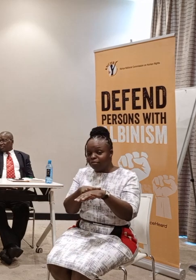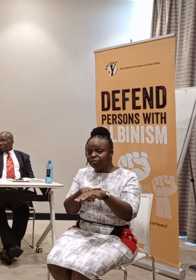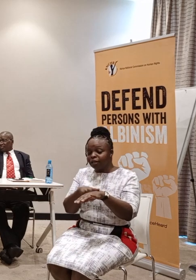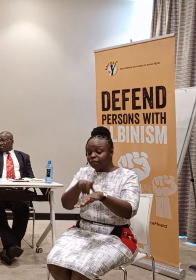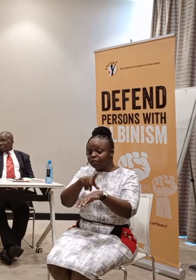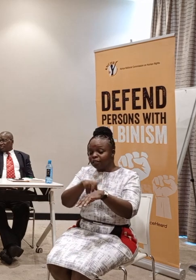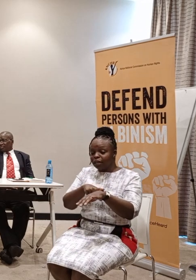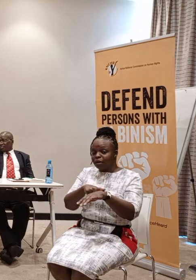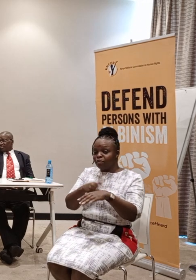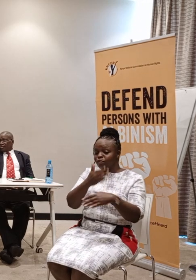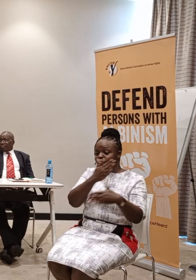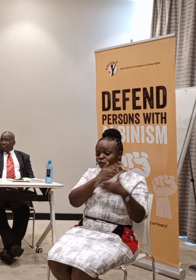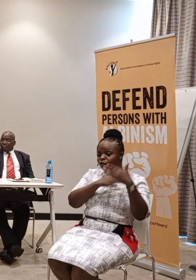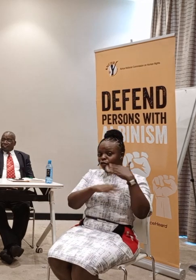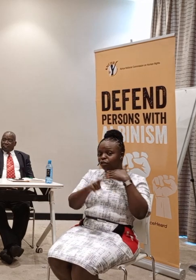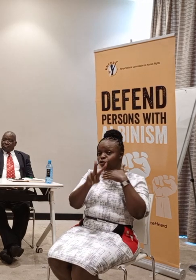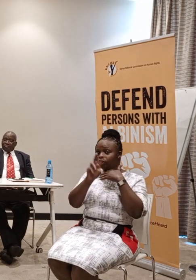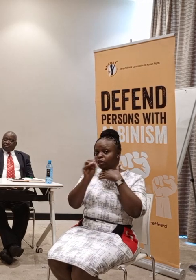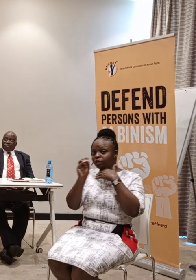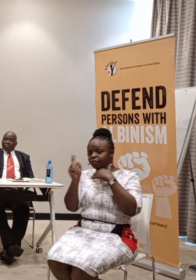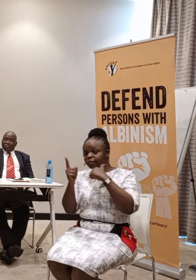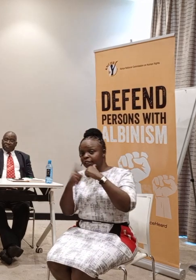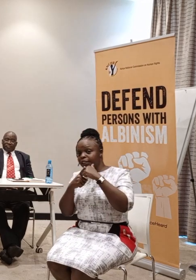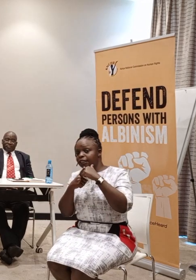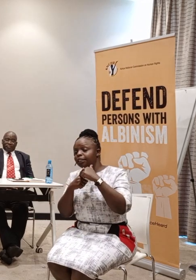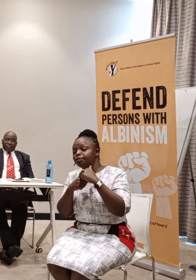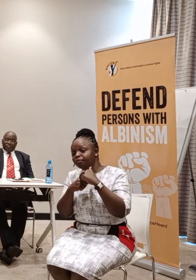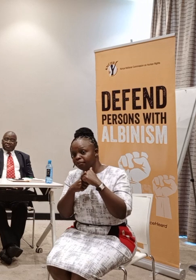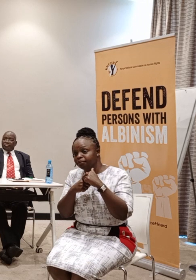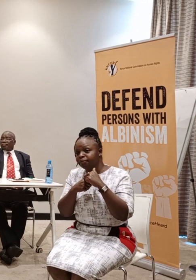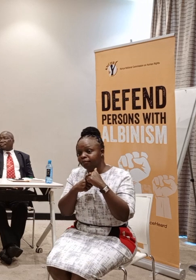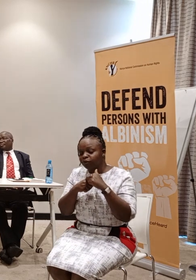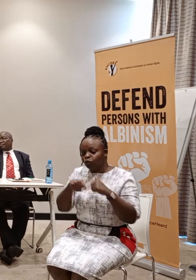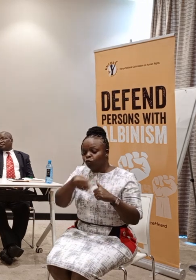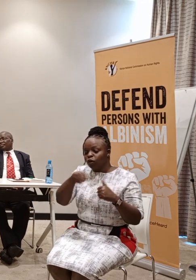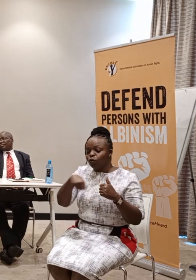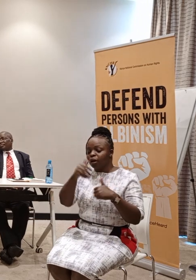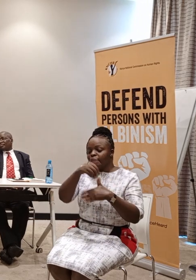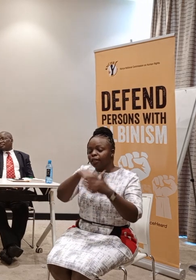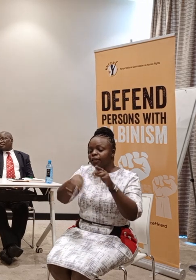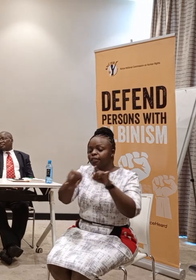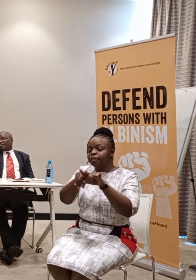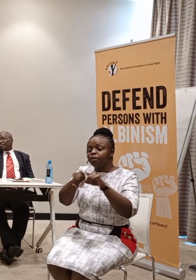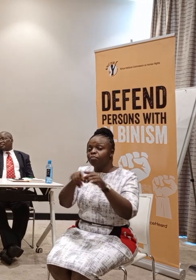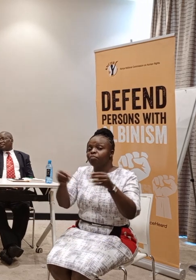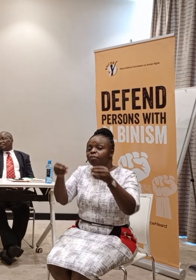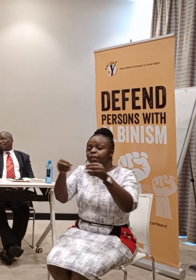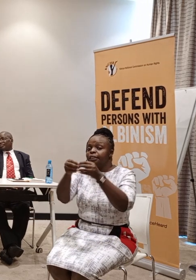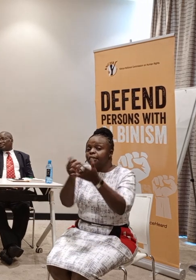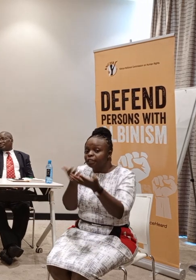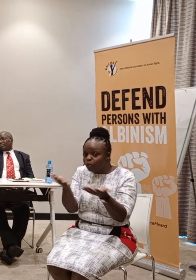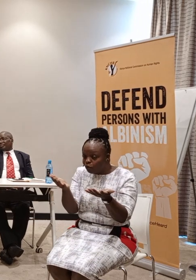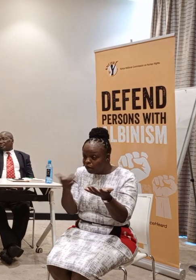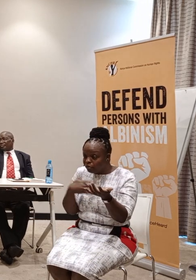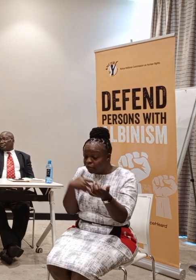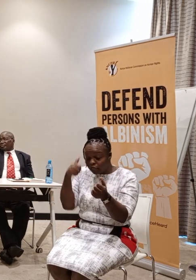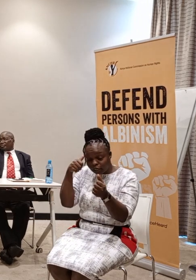way back in 2006, we were in the same meeting somewhere, because I remember this very